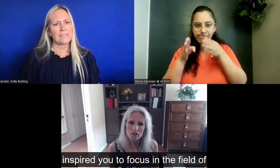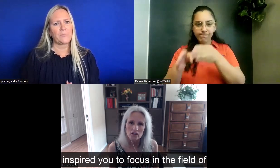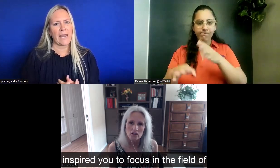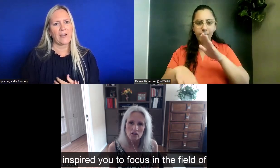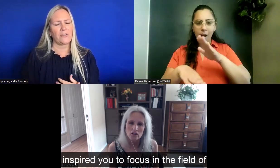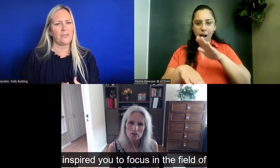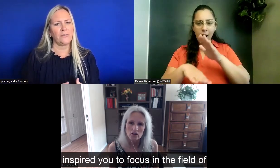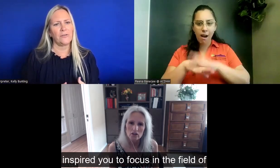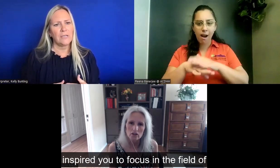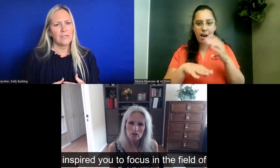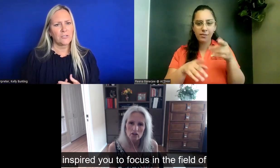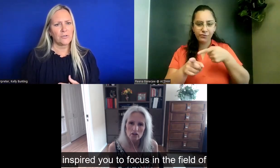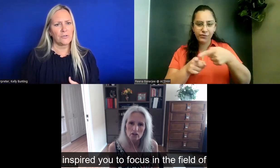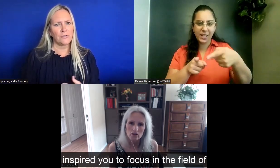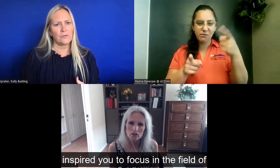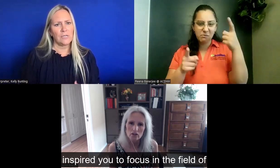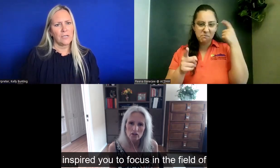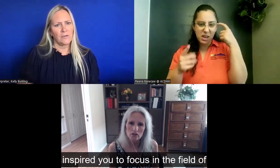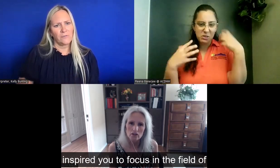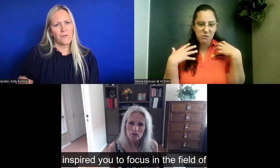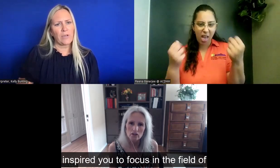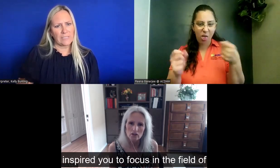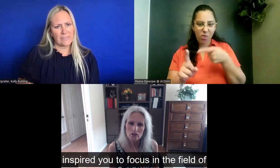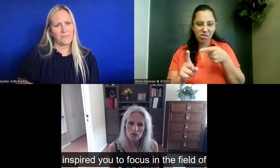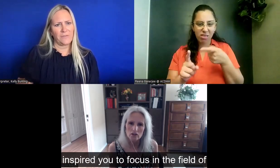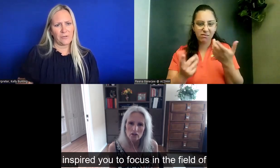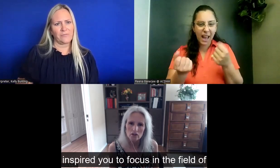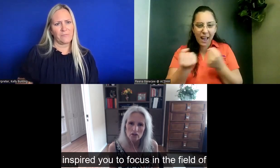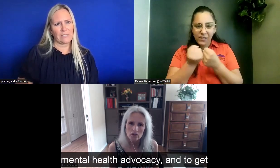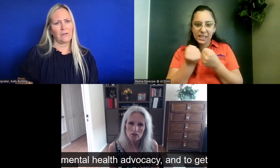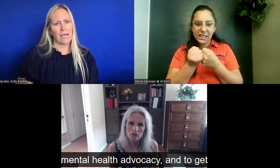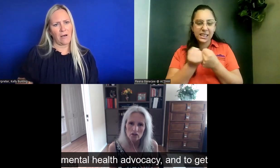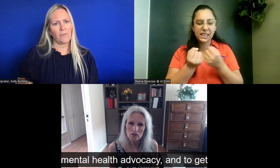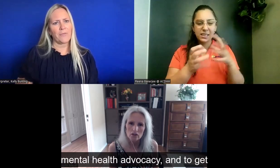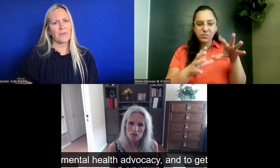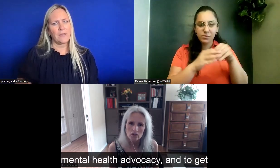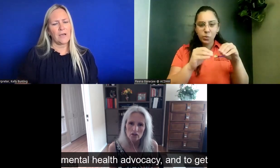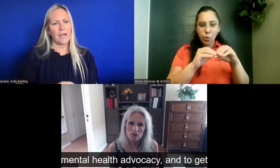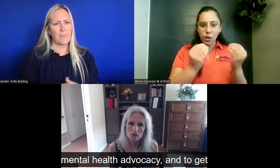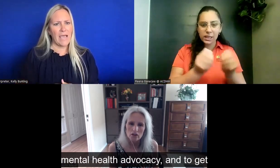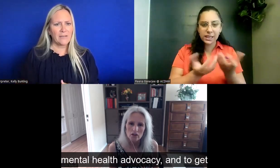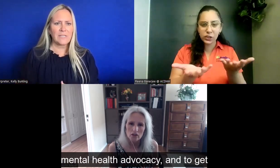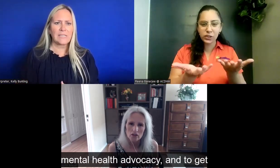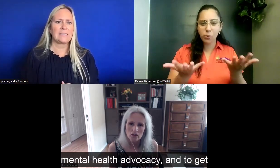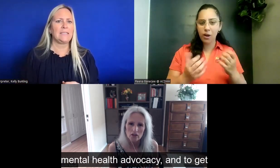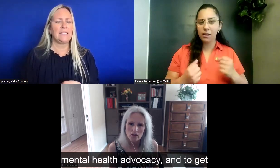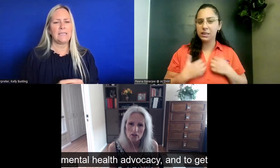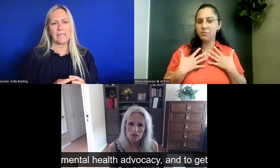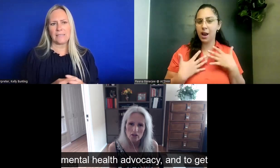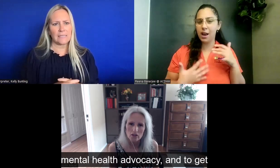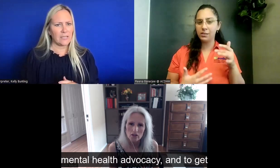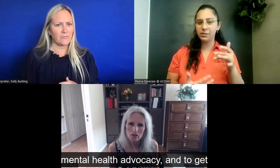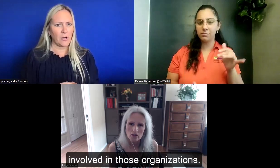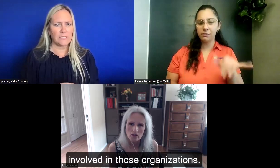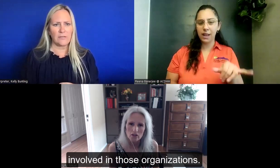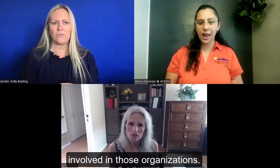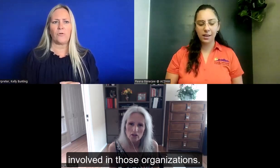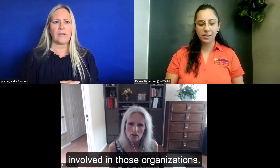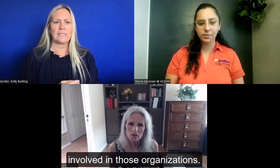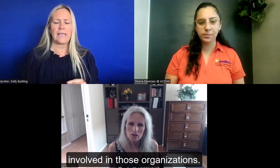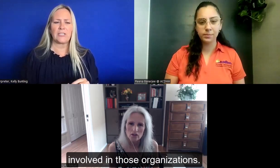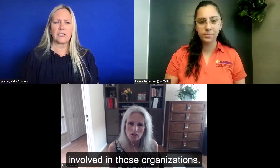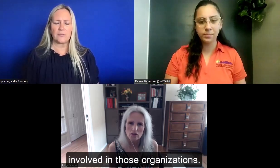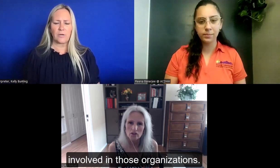what inspired you to focus in the field of mental health, advocacy, and to get involved in